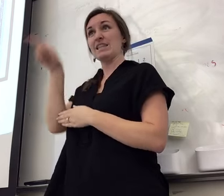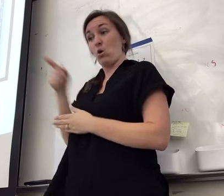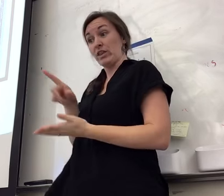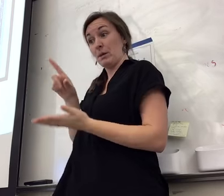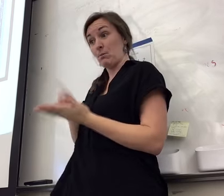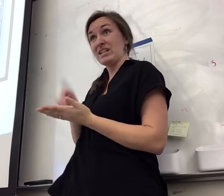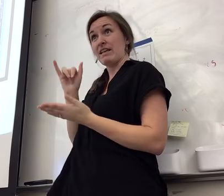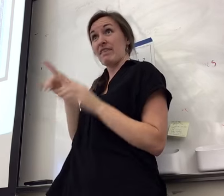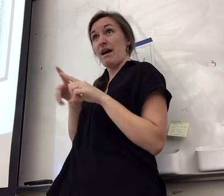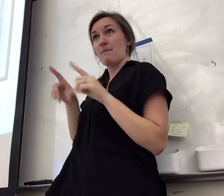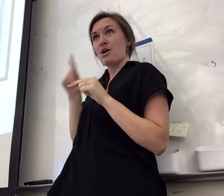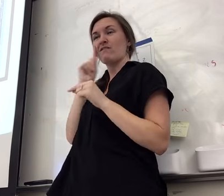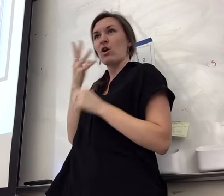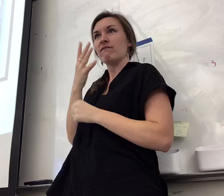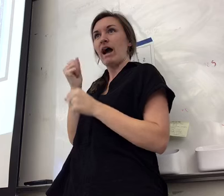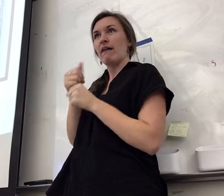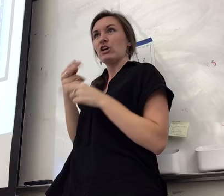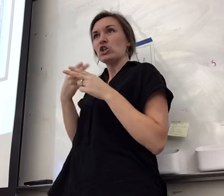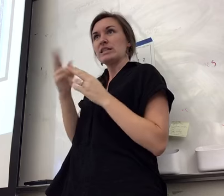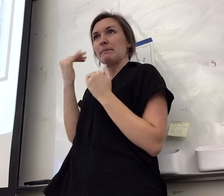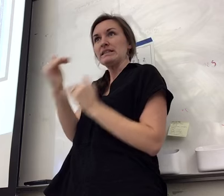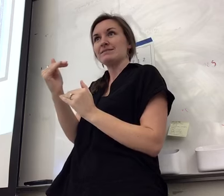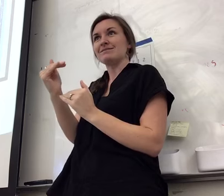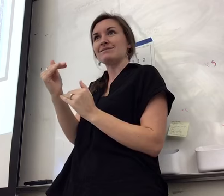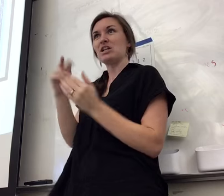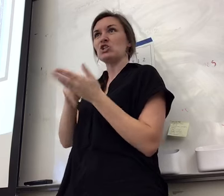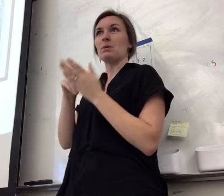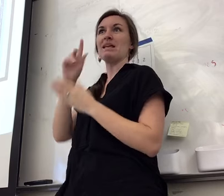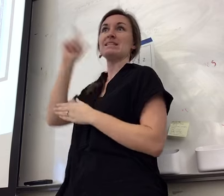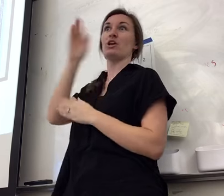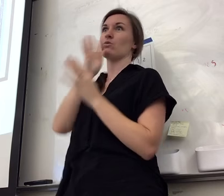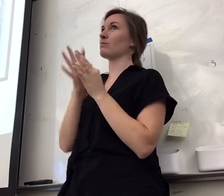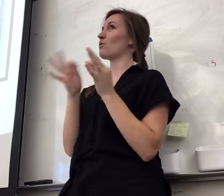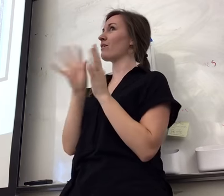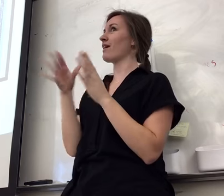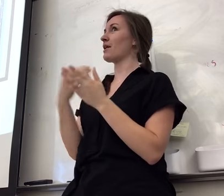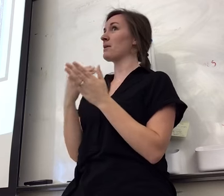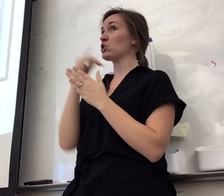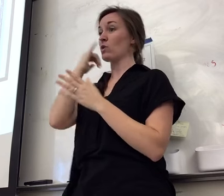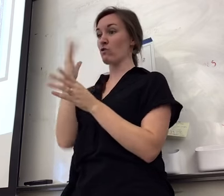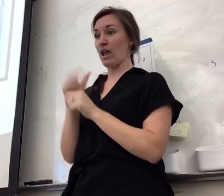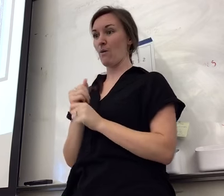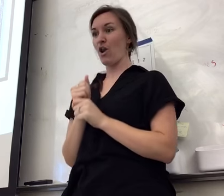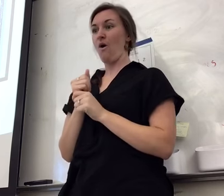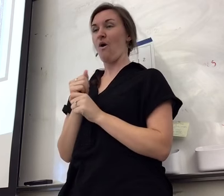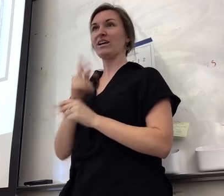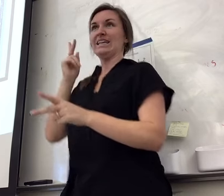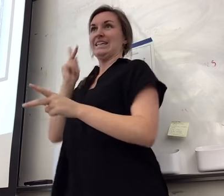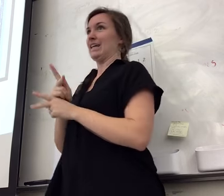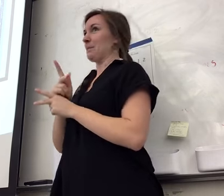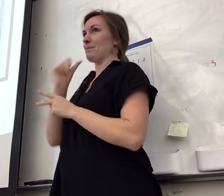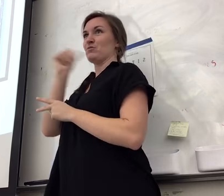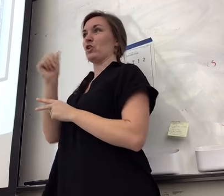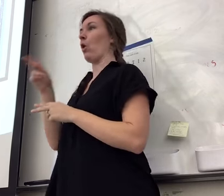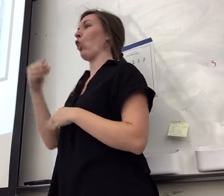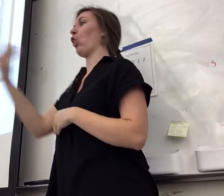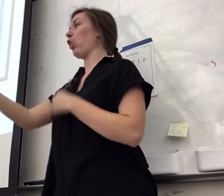a limited edition bill. Yes? Do you think they appreciate at a pace that is greater than or equal to or